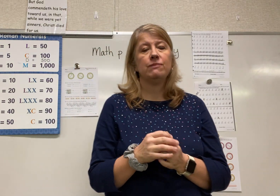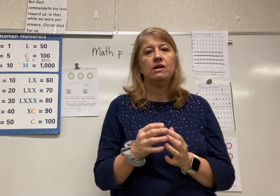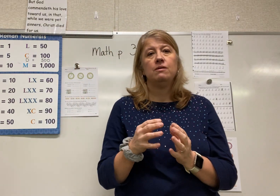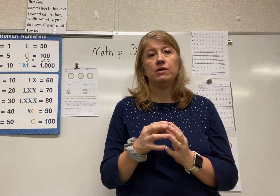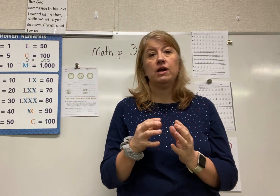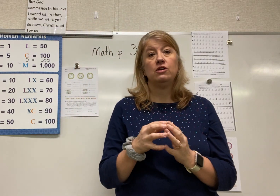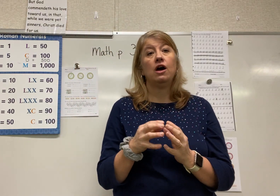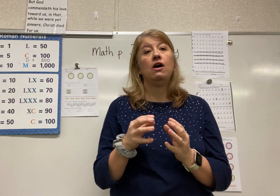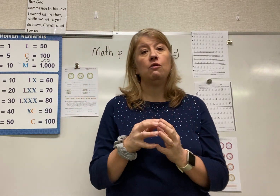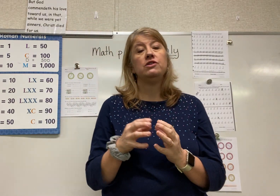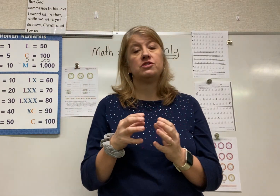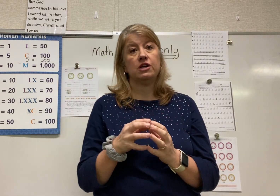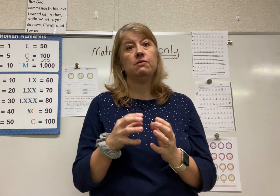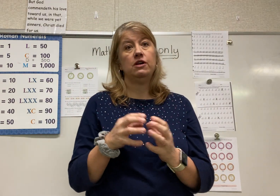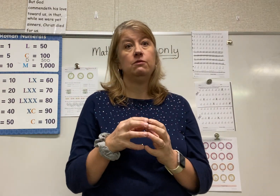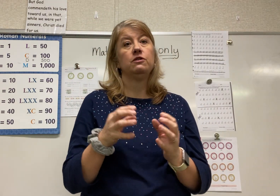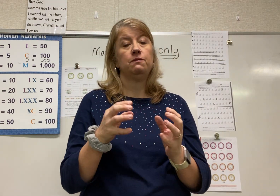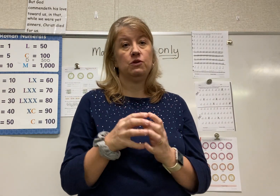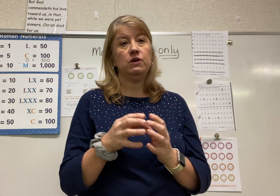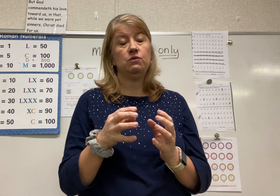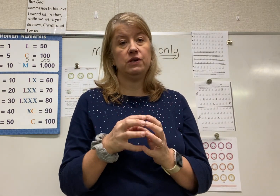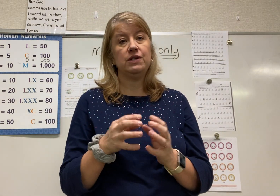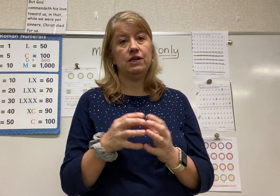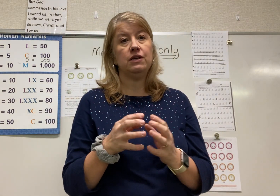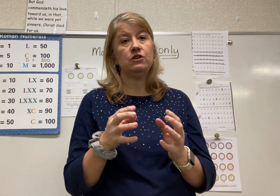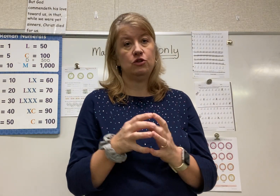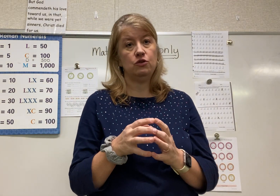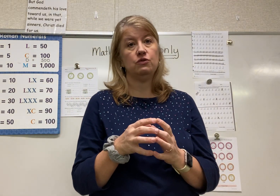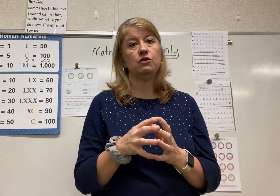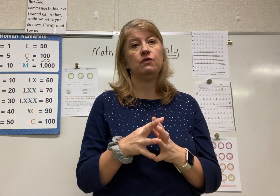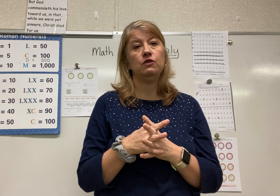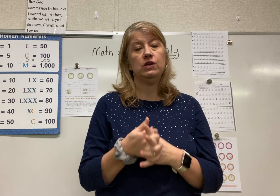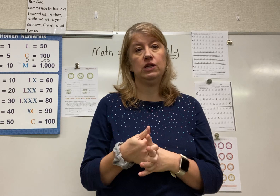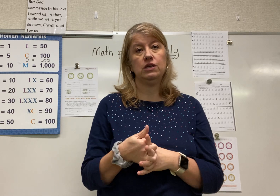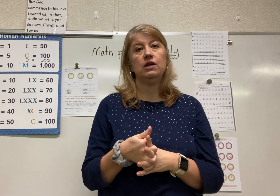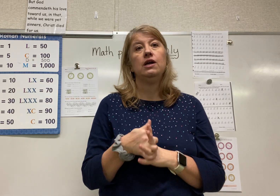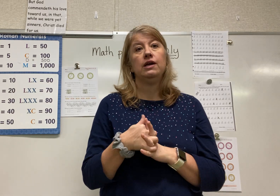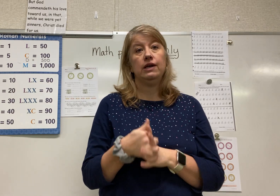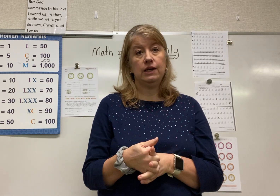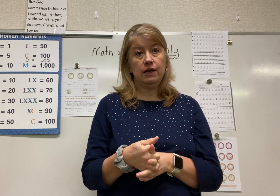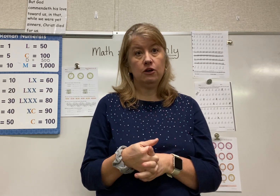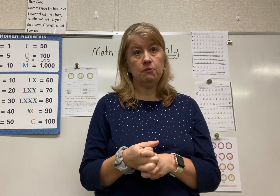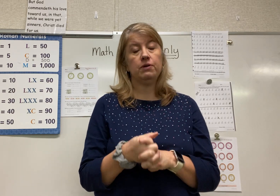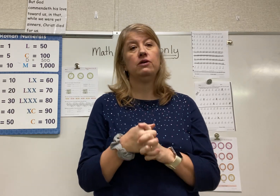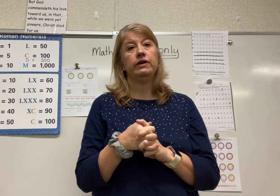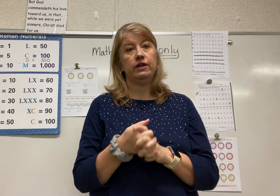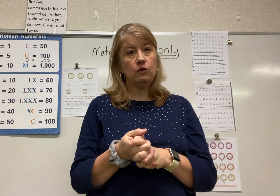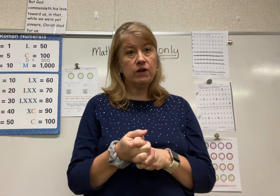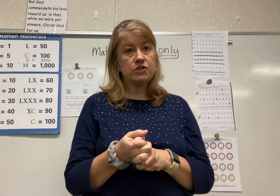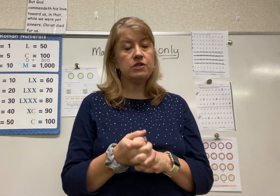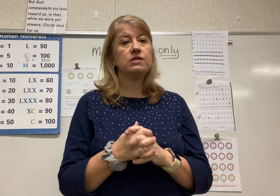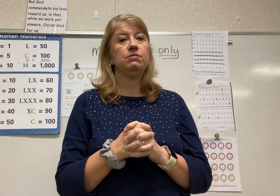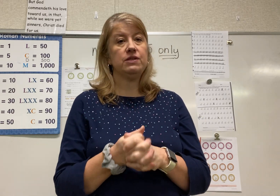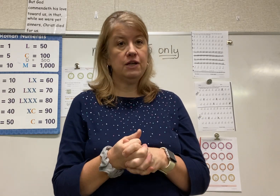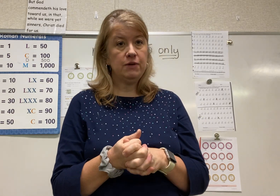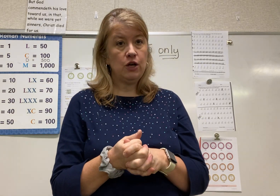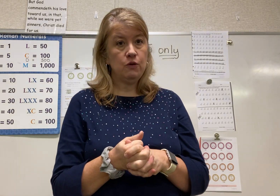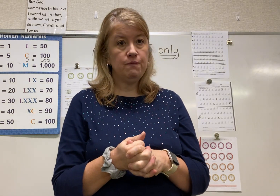But I always check my emails between 10 and 2, so if you need any help, any questions, please let me know.